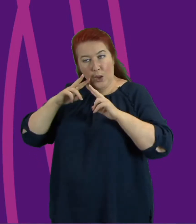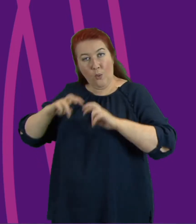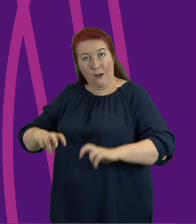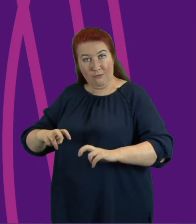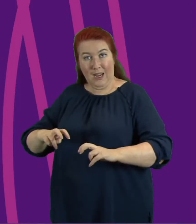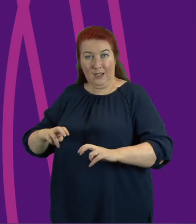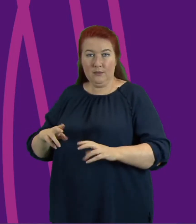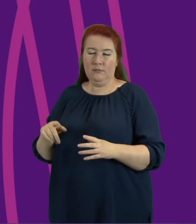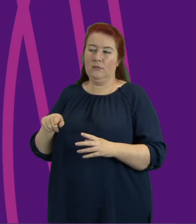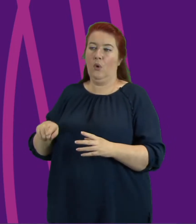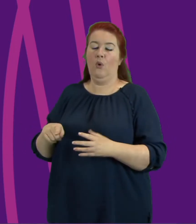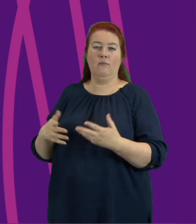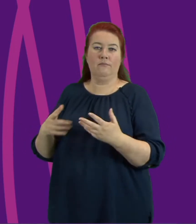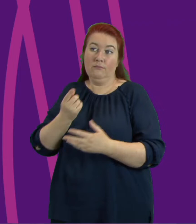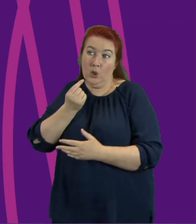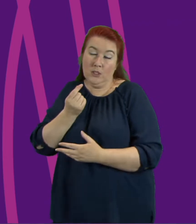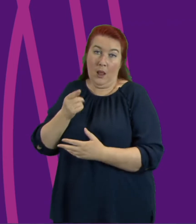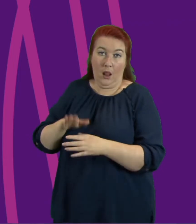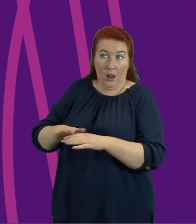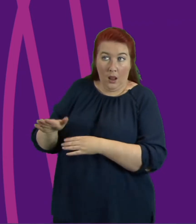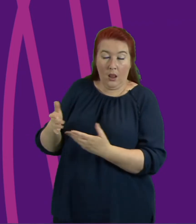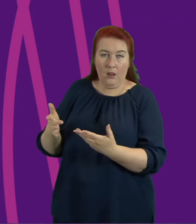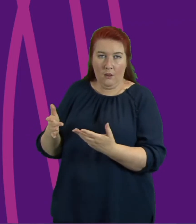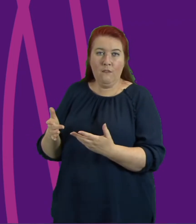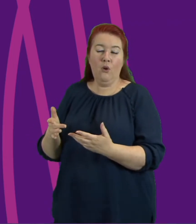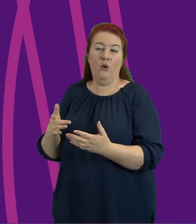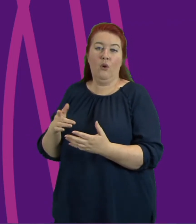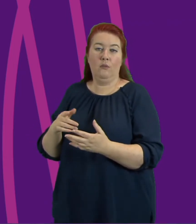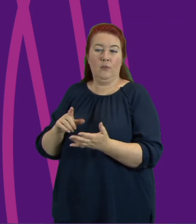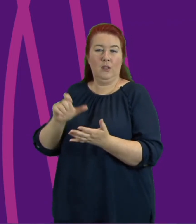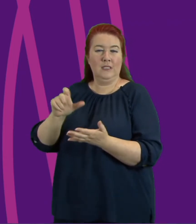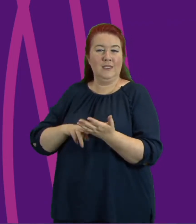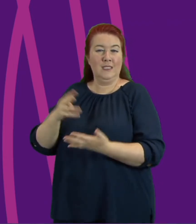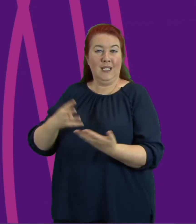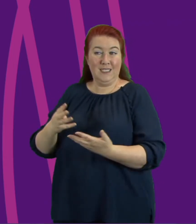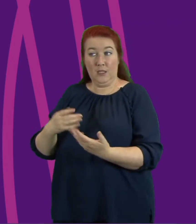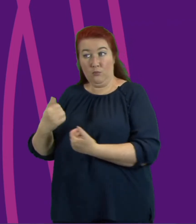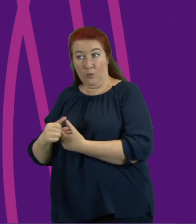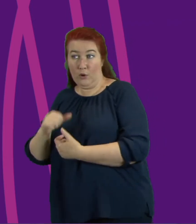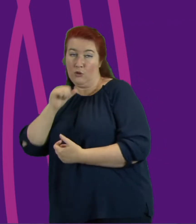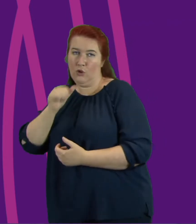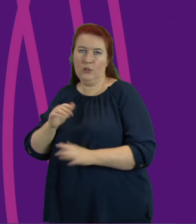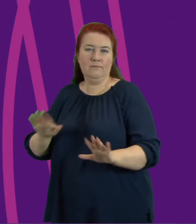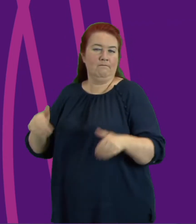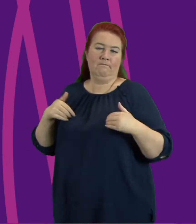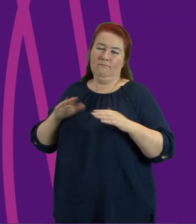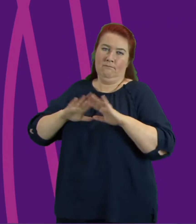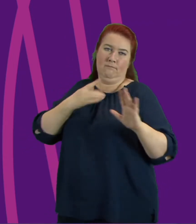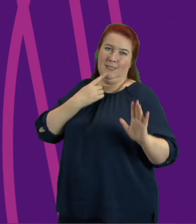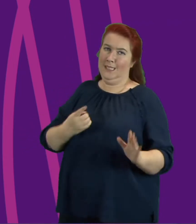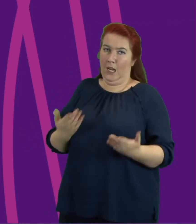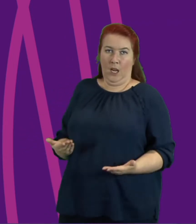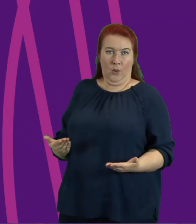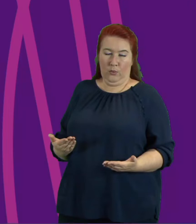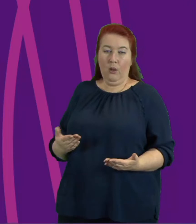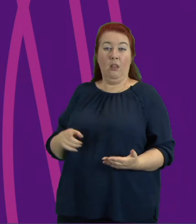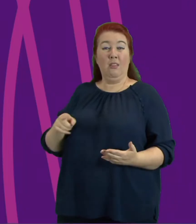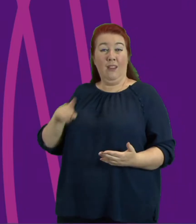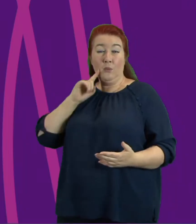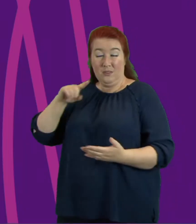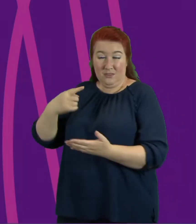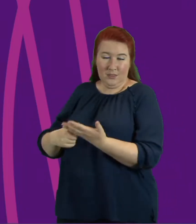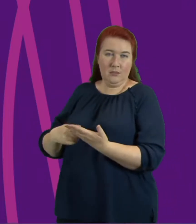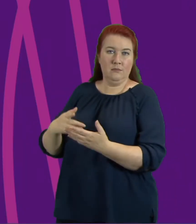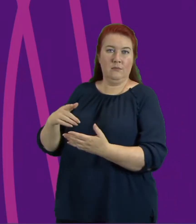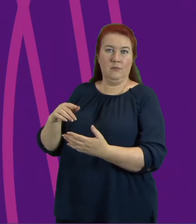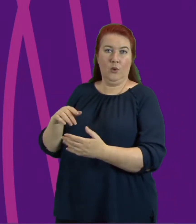from COVID-19 would or would not be appropriate. Those are decisions which will fall to be made on the basis of the circumstances of